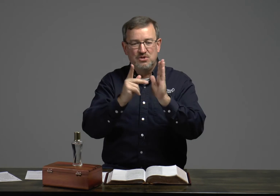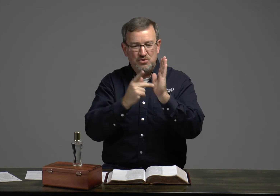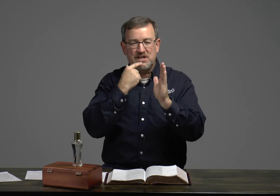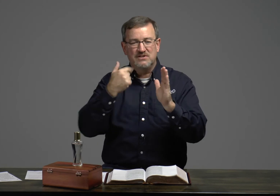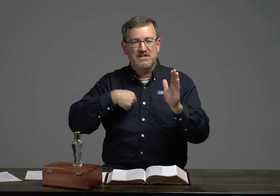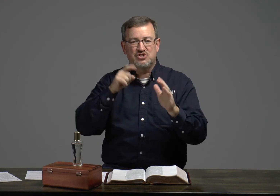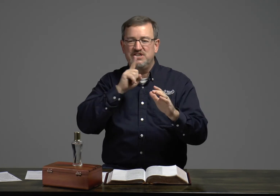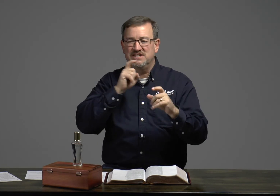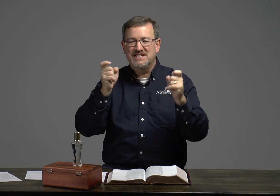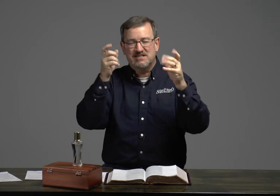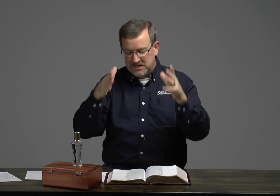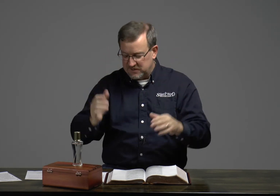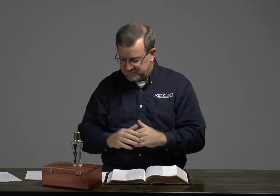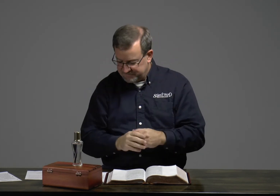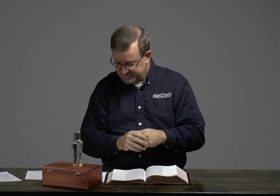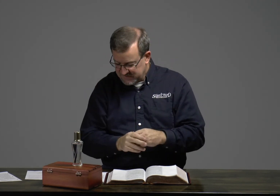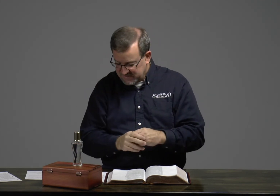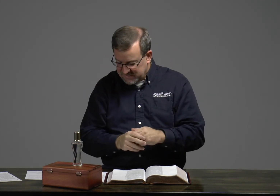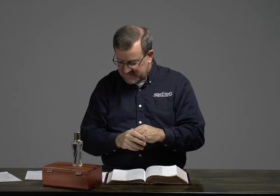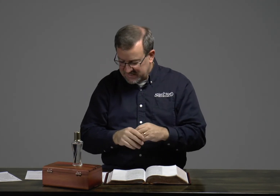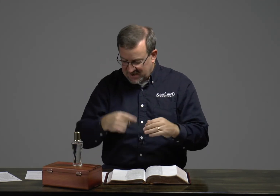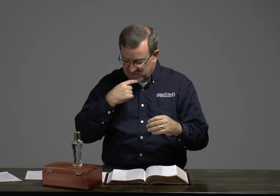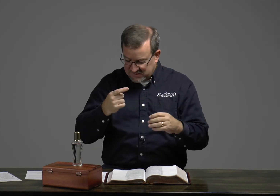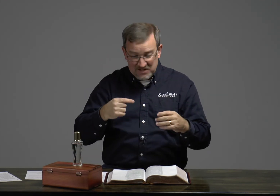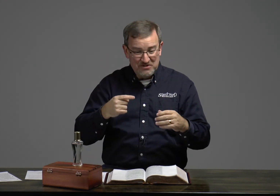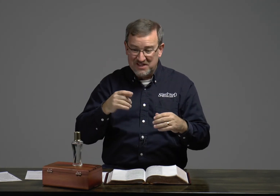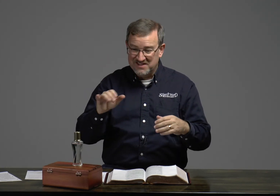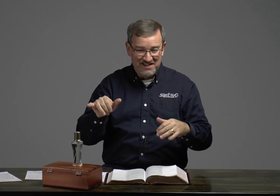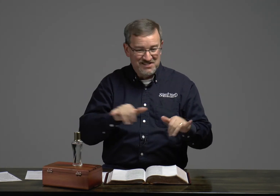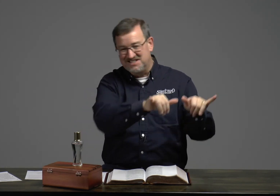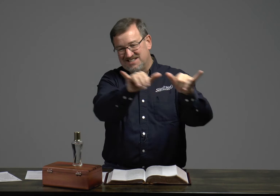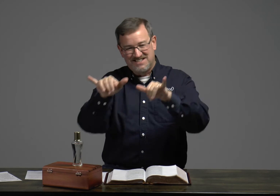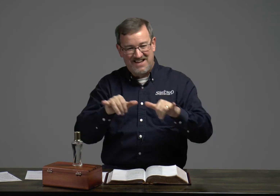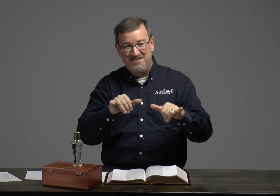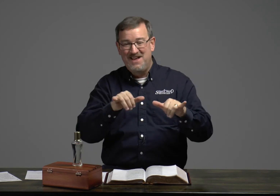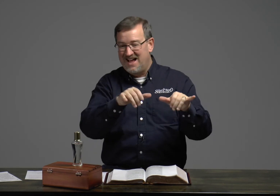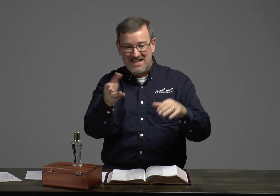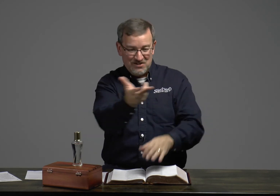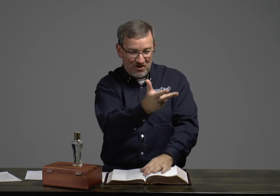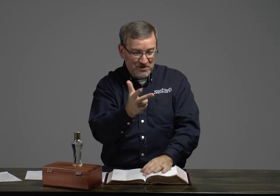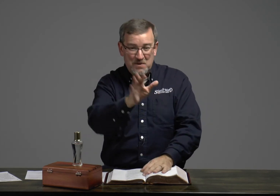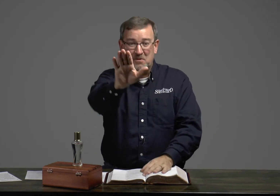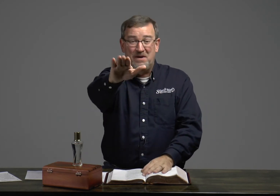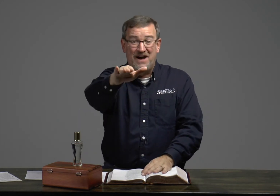Luke tells us she is a sinner. And I want to tell you that she's just the same as all those people. But by the